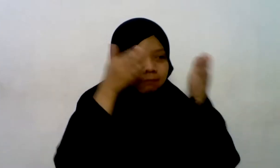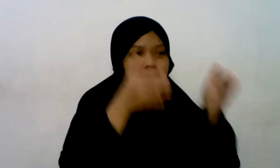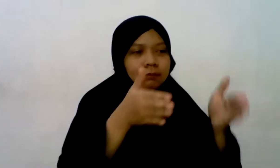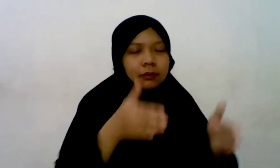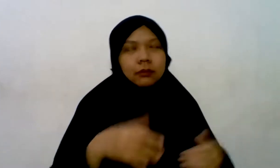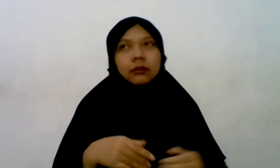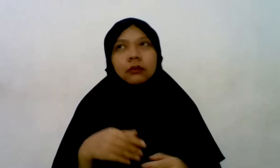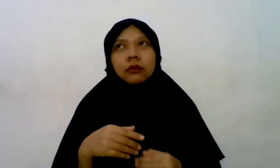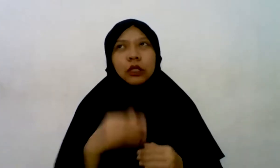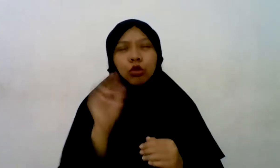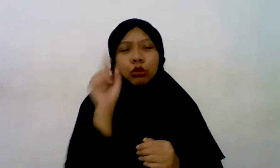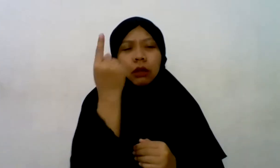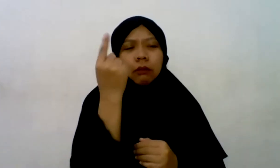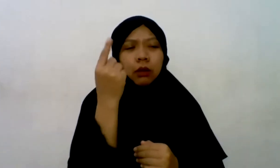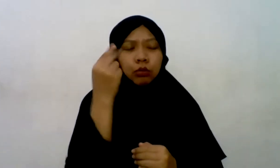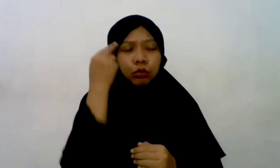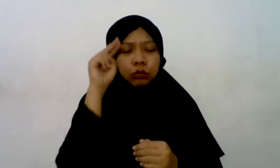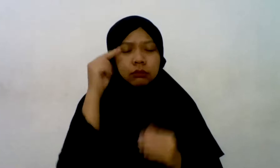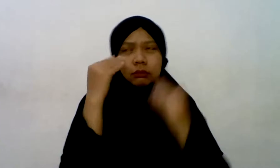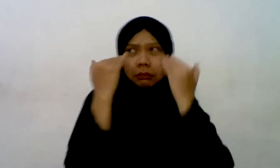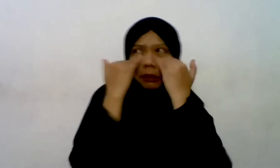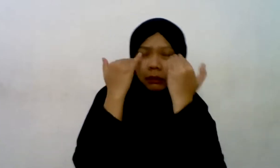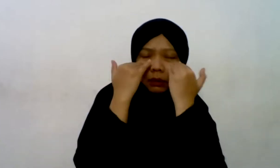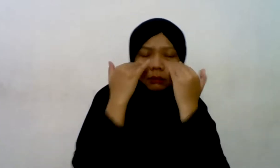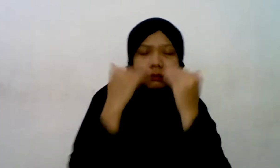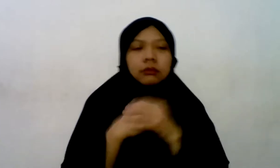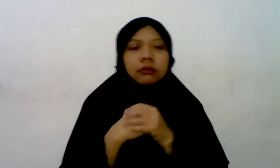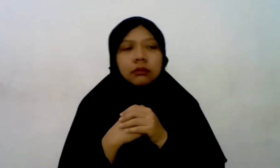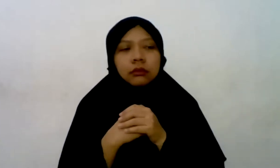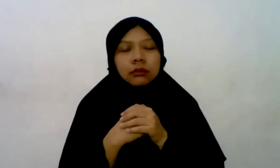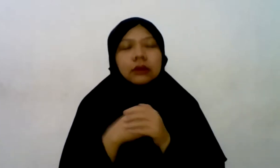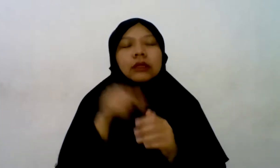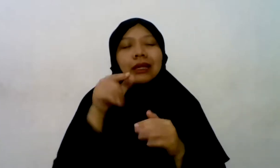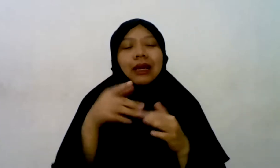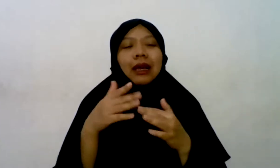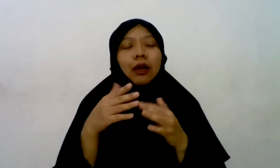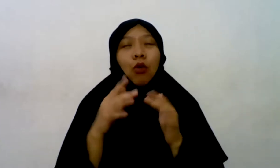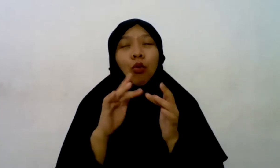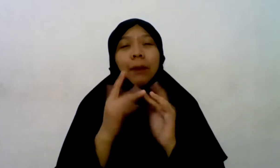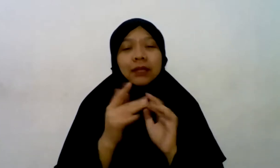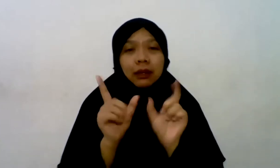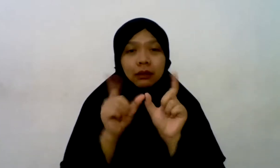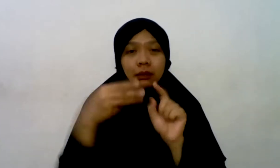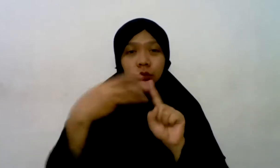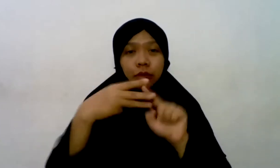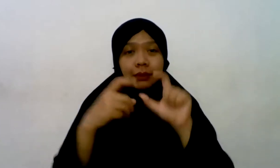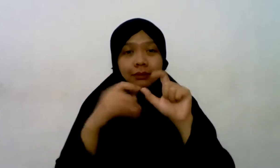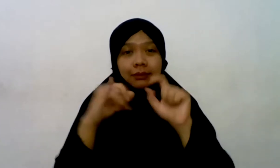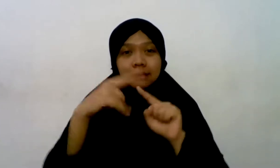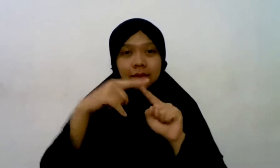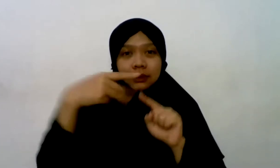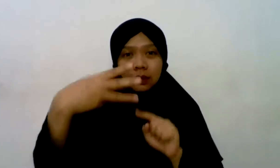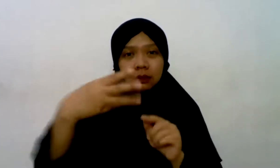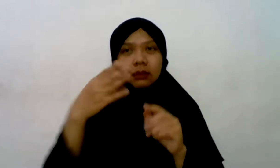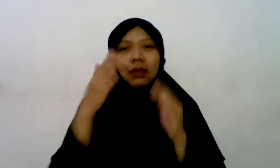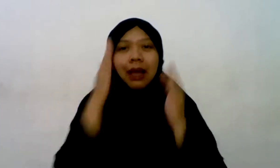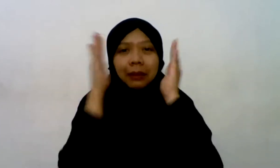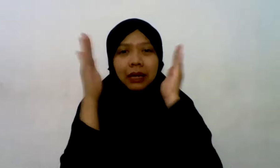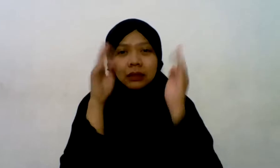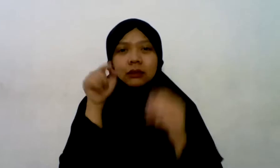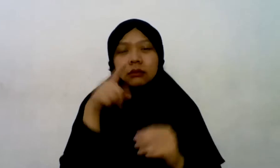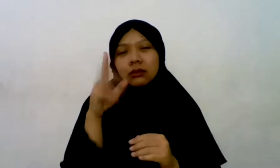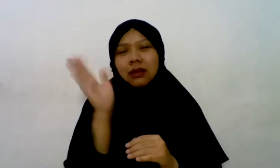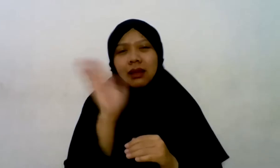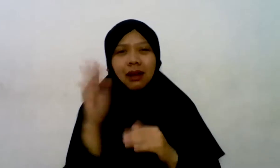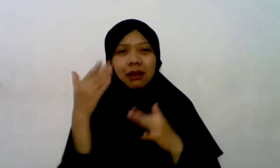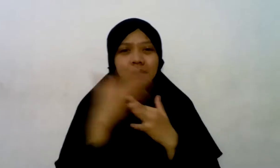the blind people. Mostly sometimes their website and also their platform, you know, they deliver the information